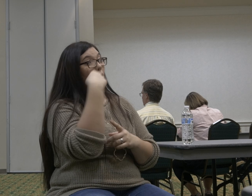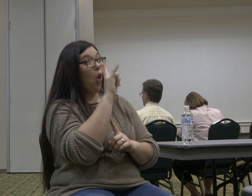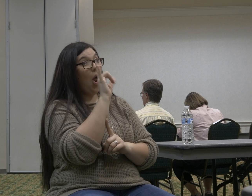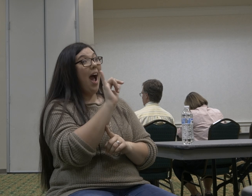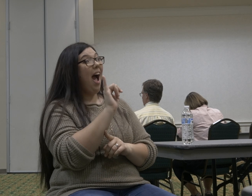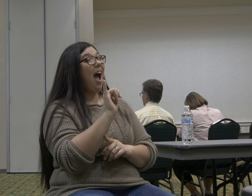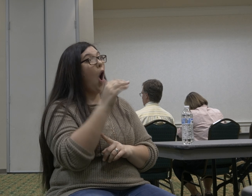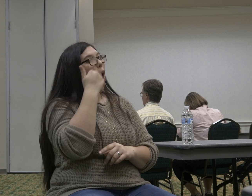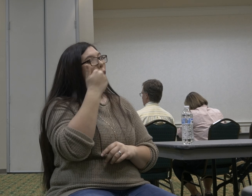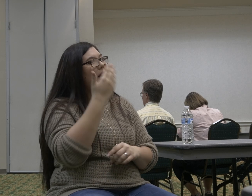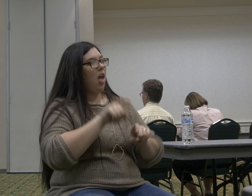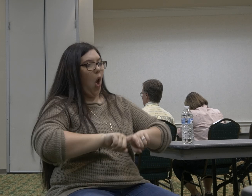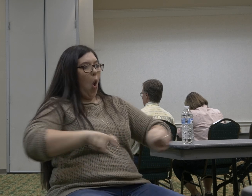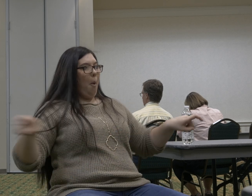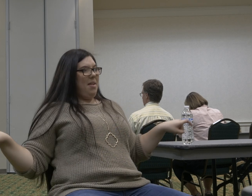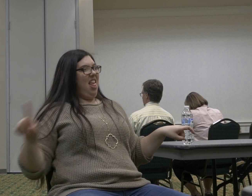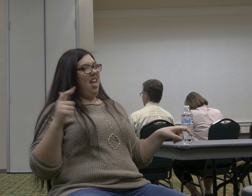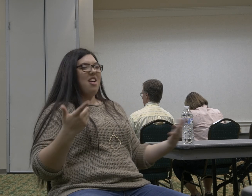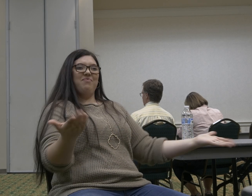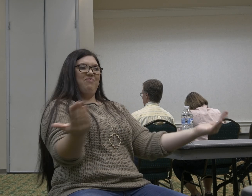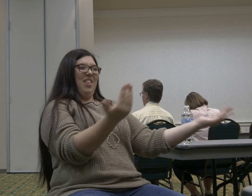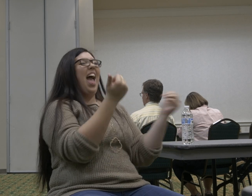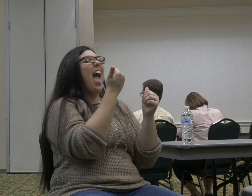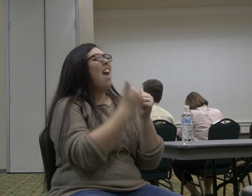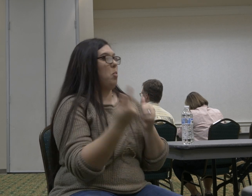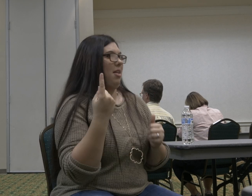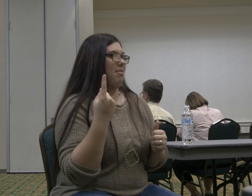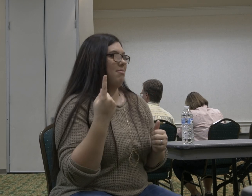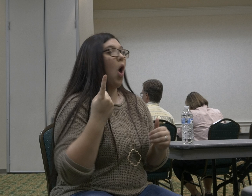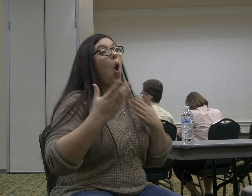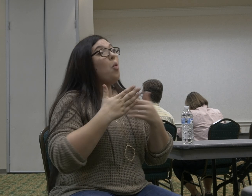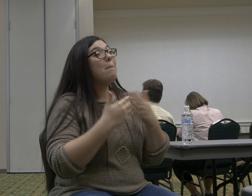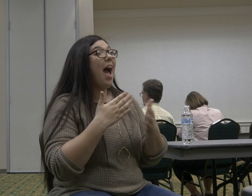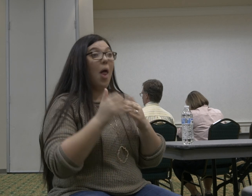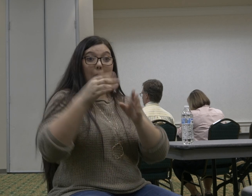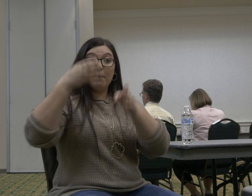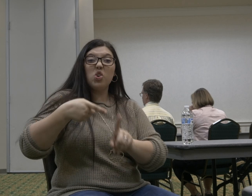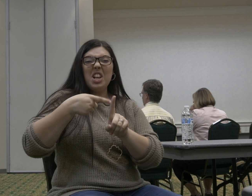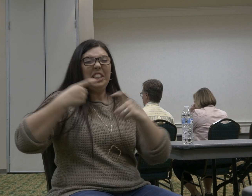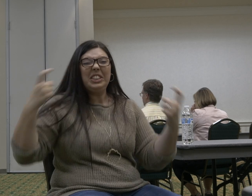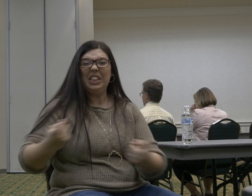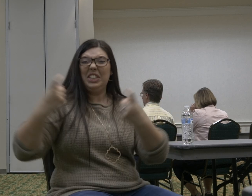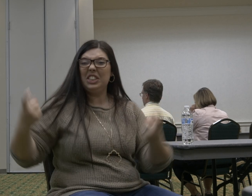open to anyone, no matter what their spiritual condition, to come into